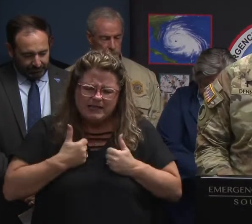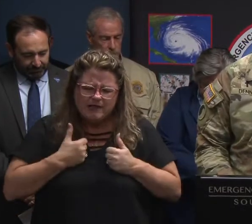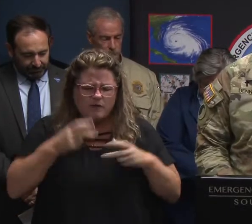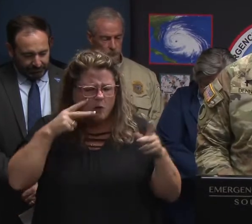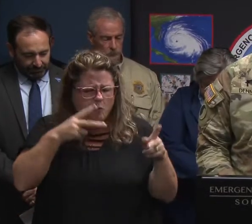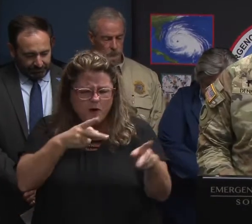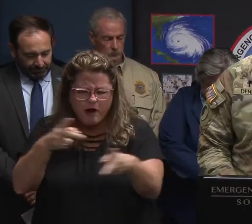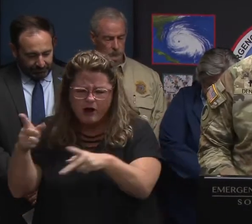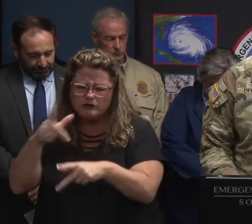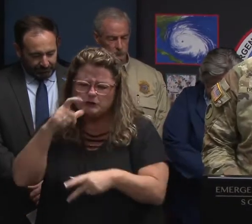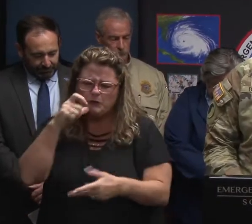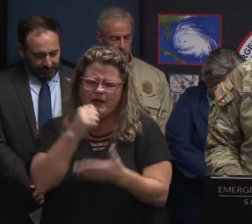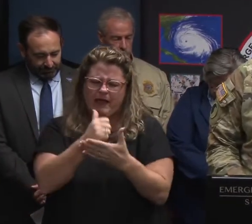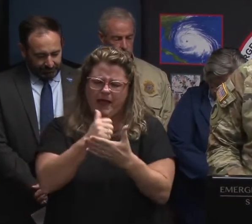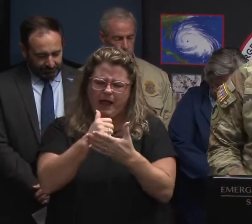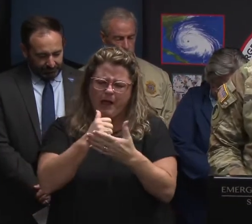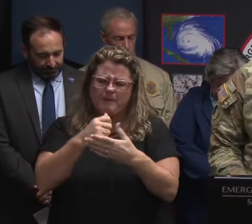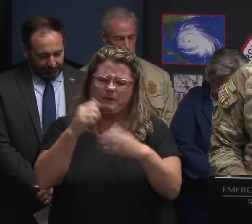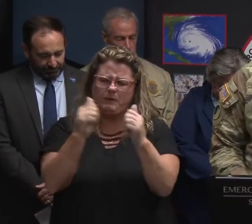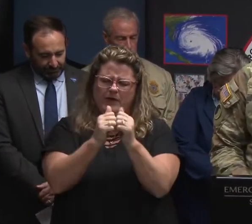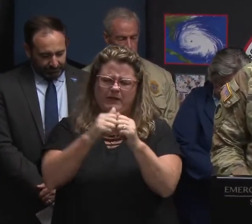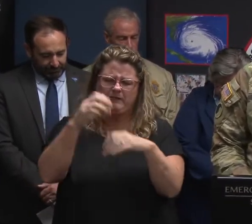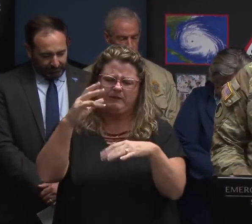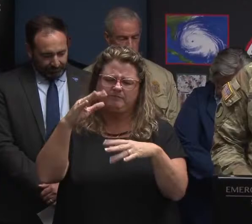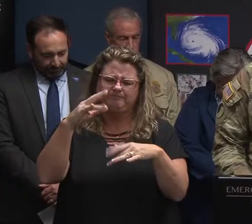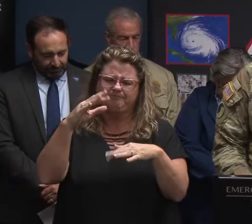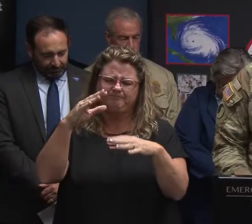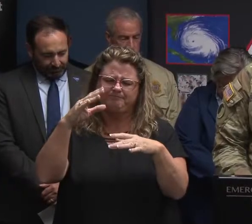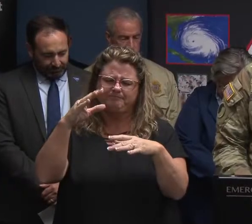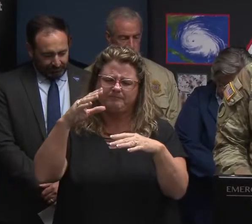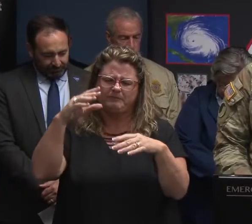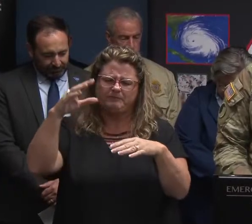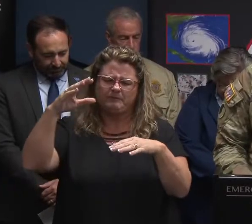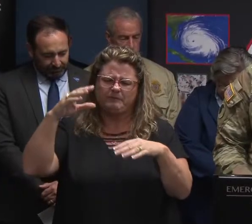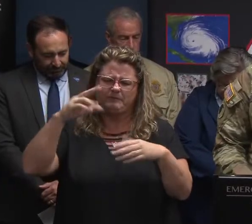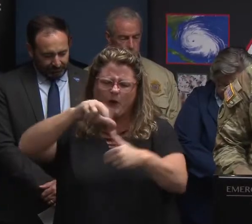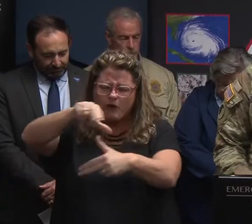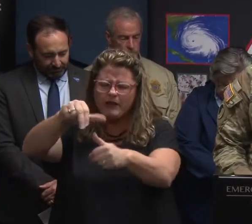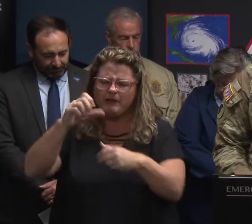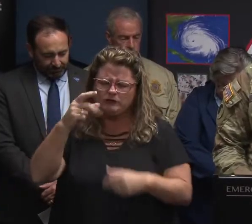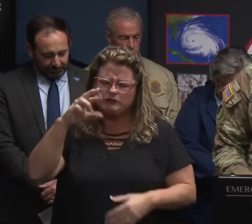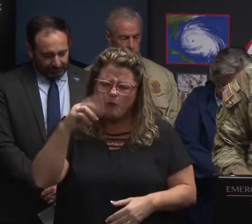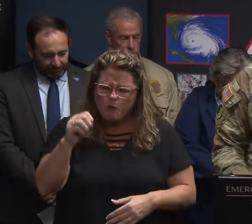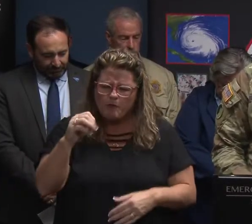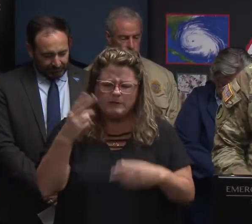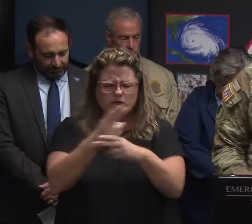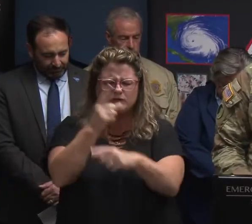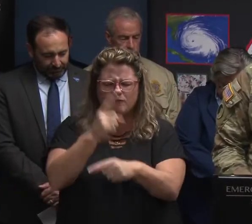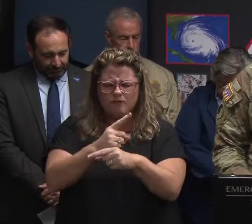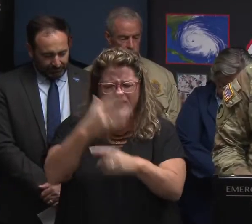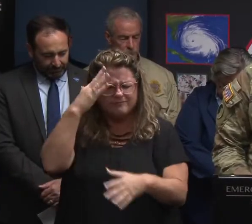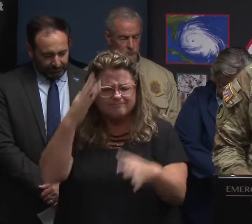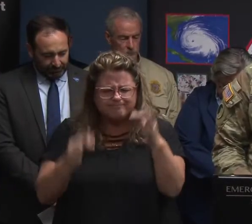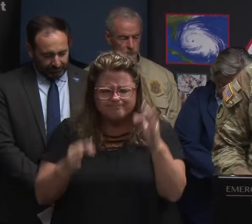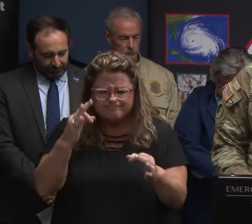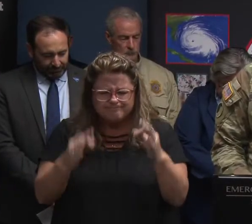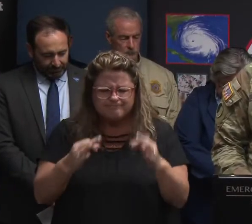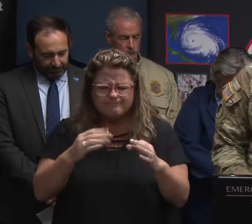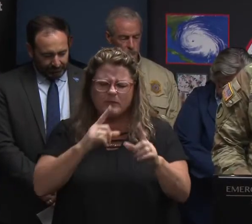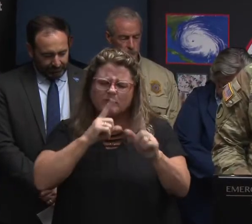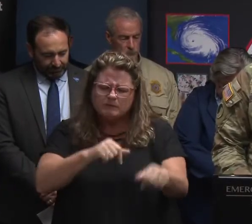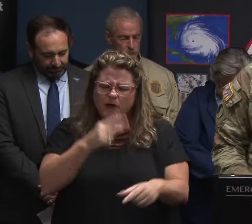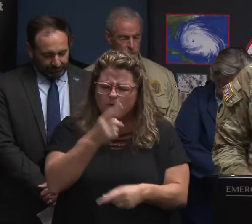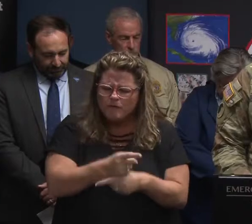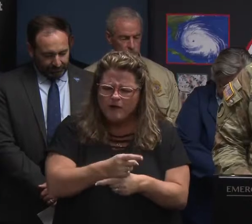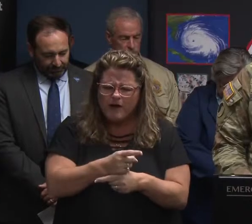who serve the state during and after the storm. Help people use sound and wise judgment in response to this storm.